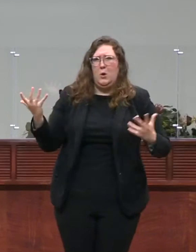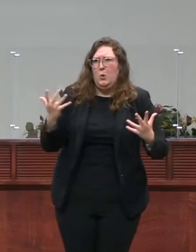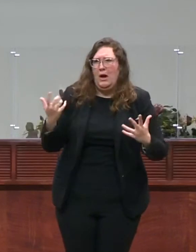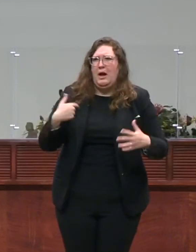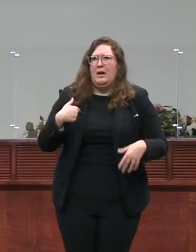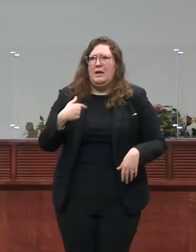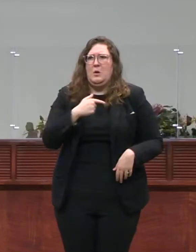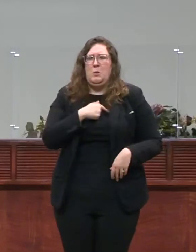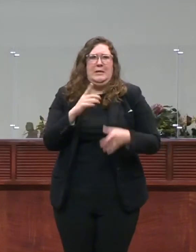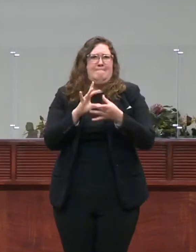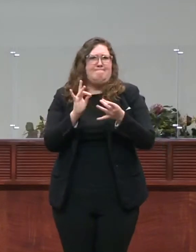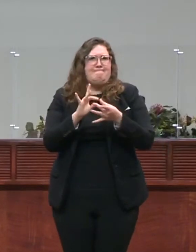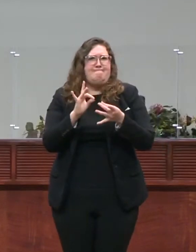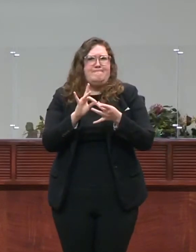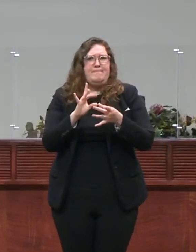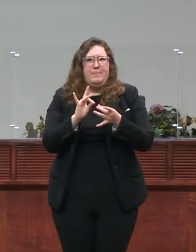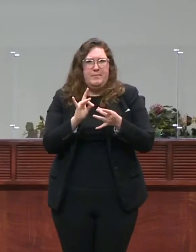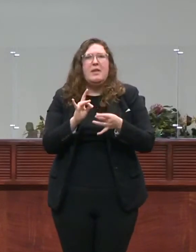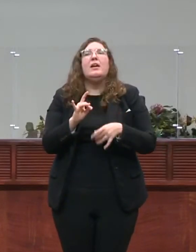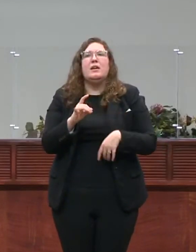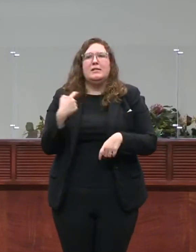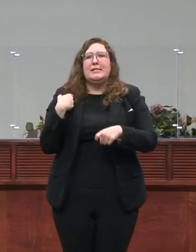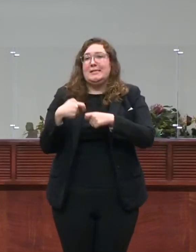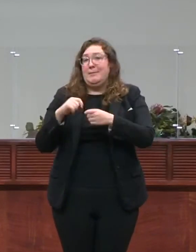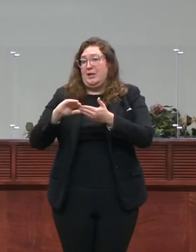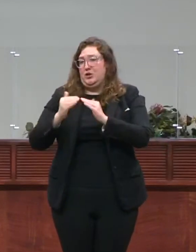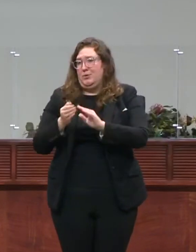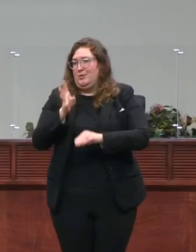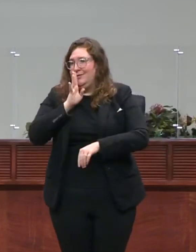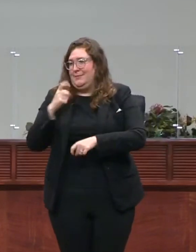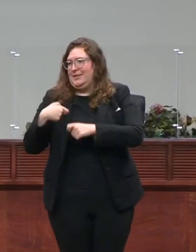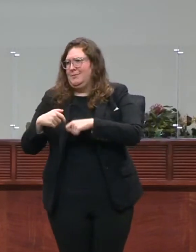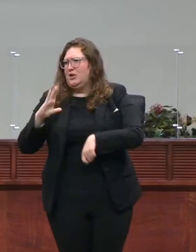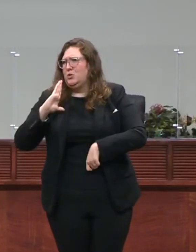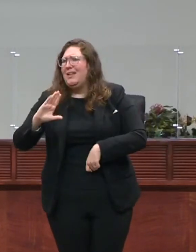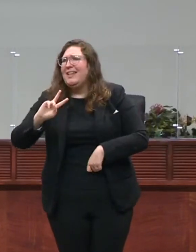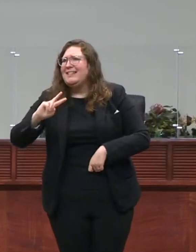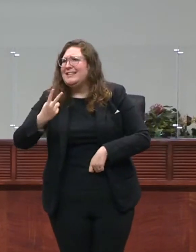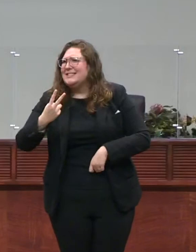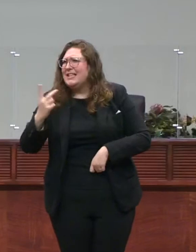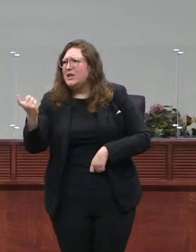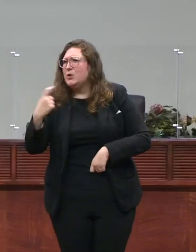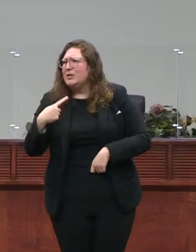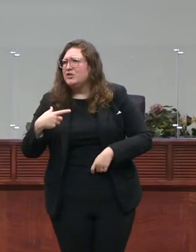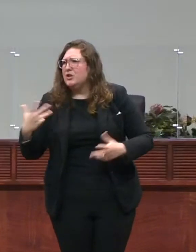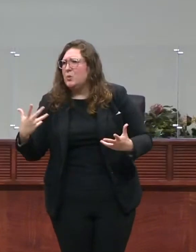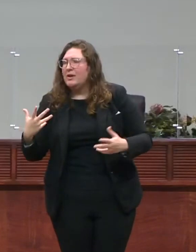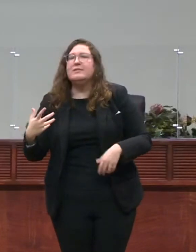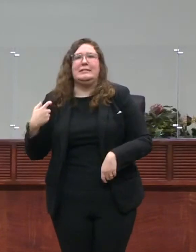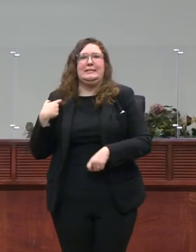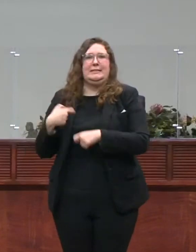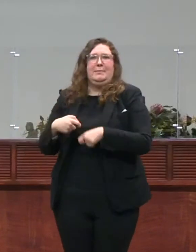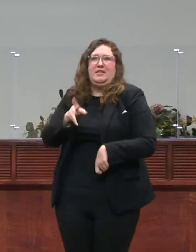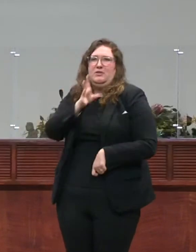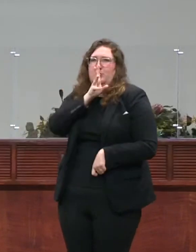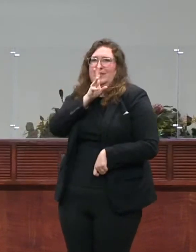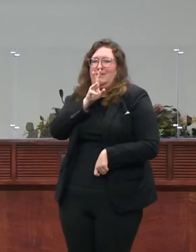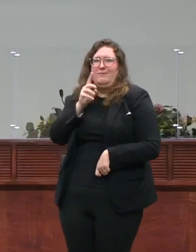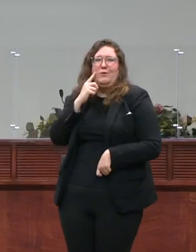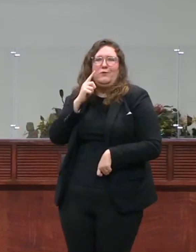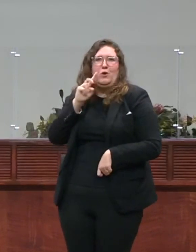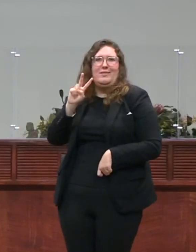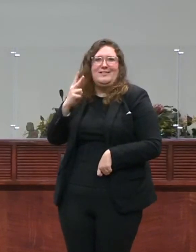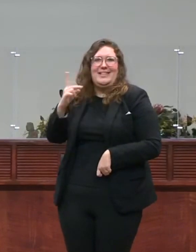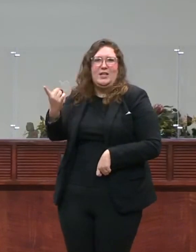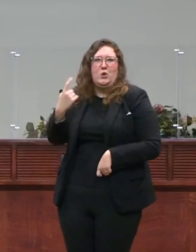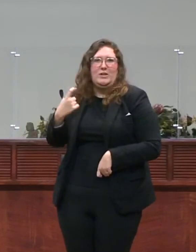to the Latino community in Spanish. And also, what was the second part? Si tiene alguna, de acuerdo a la data que ha